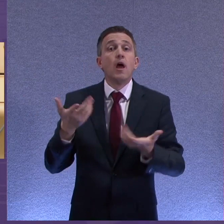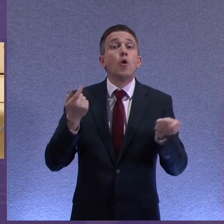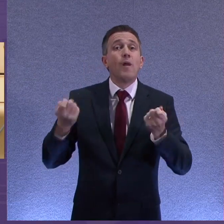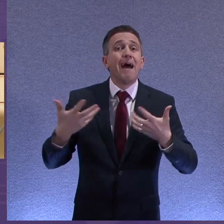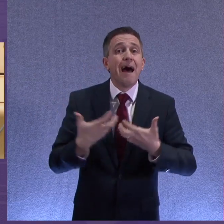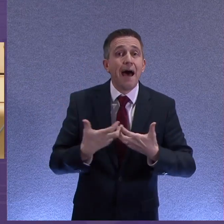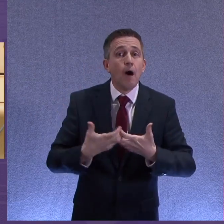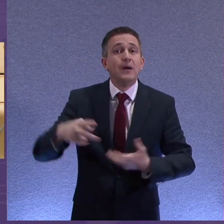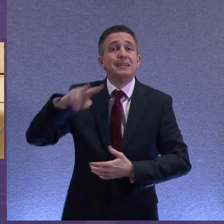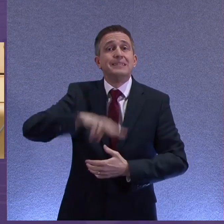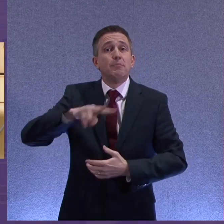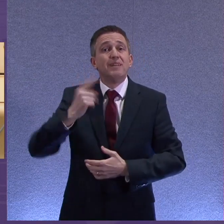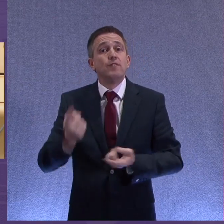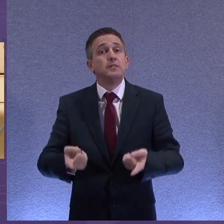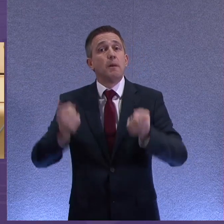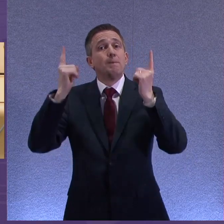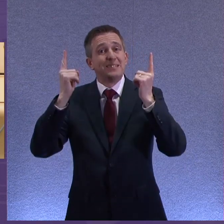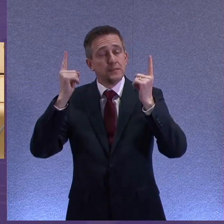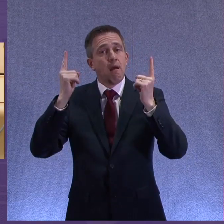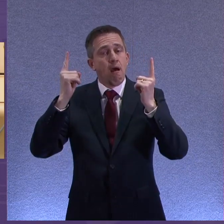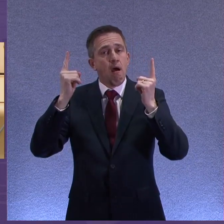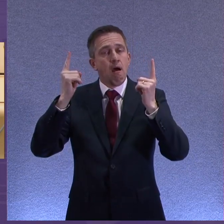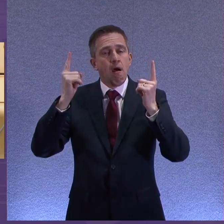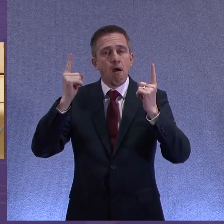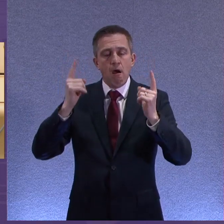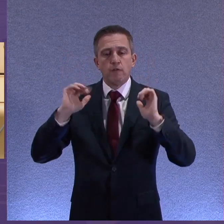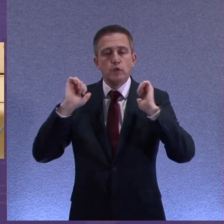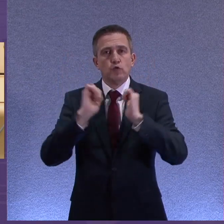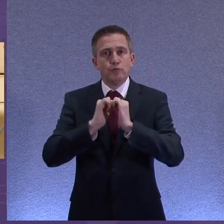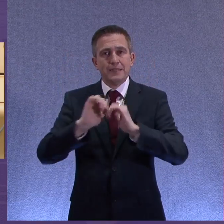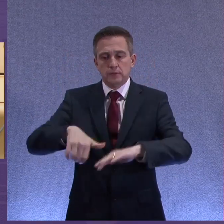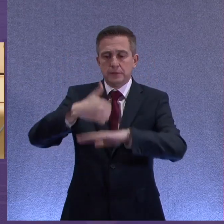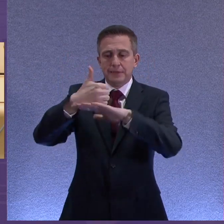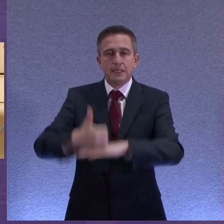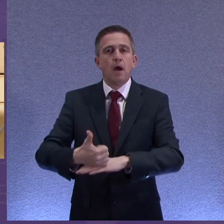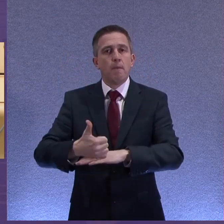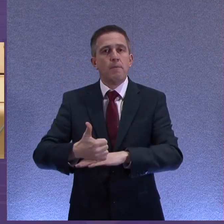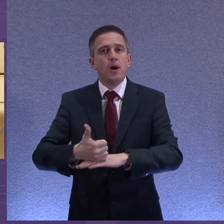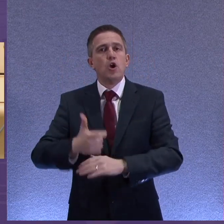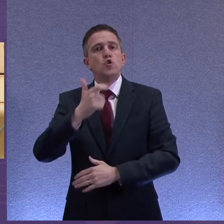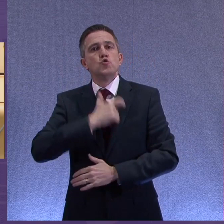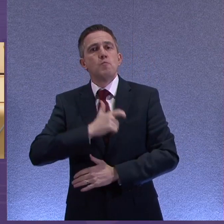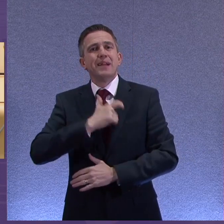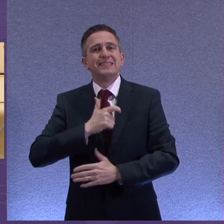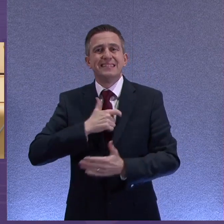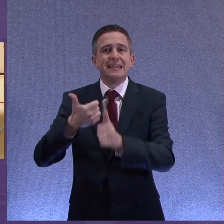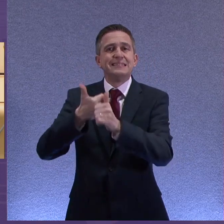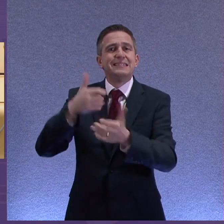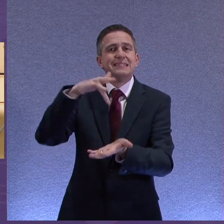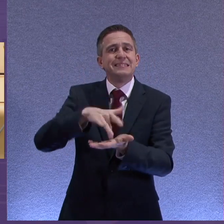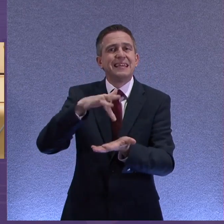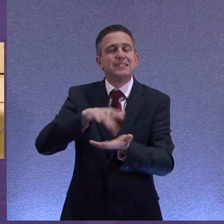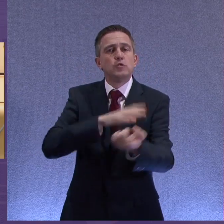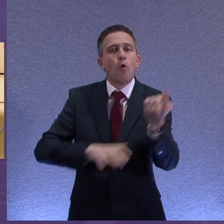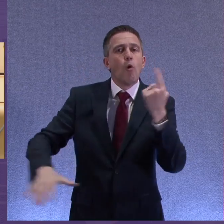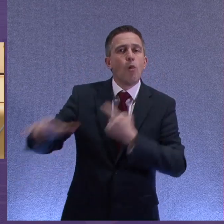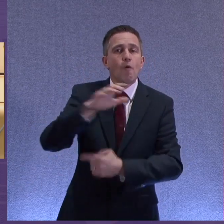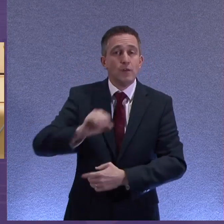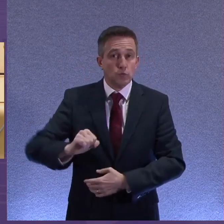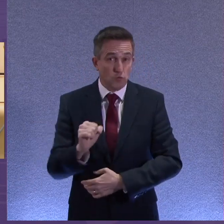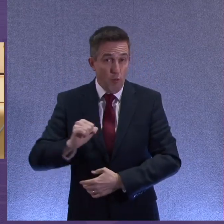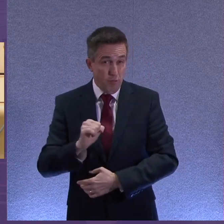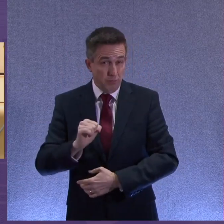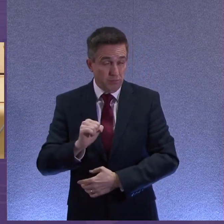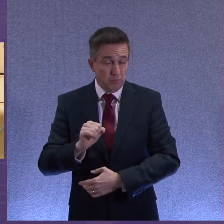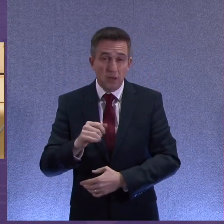the Deputy First Minister has ordered the establishment of a humanitarian assistance centres across the country as soon as